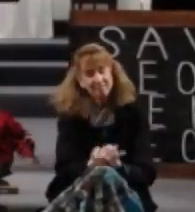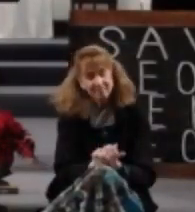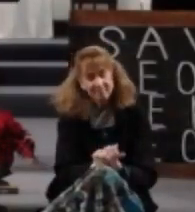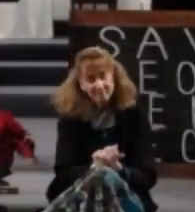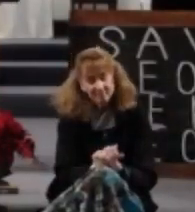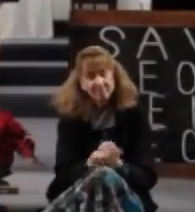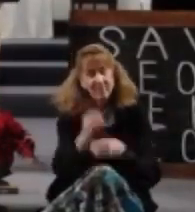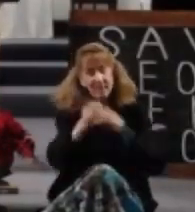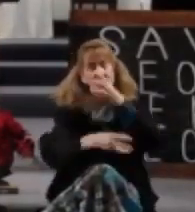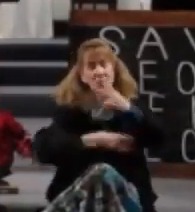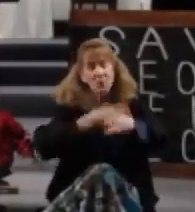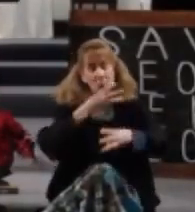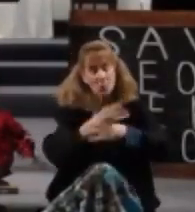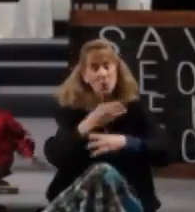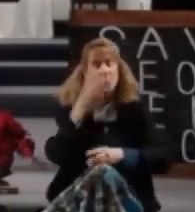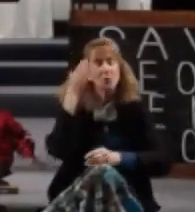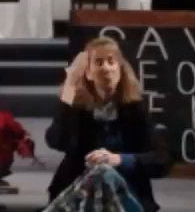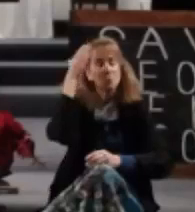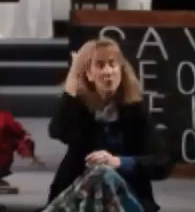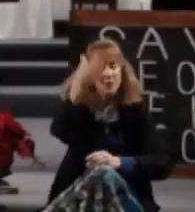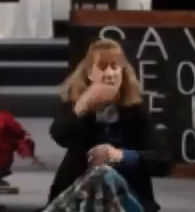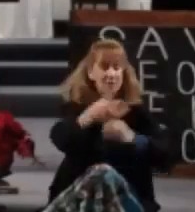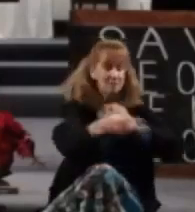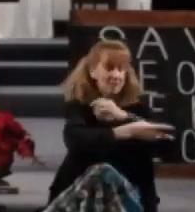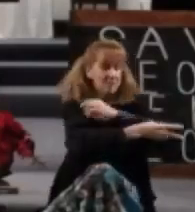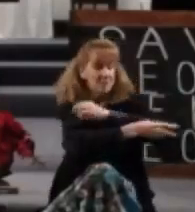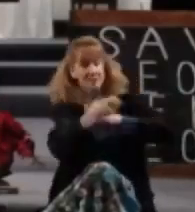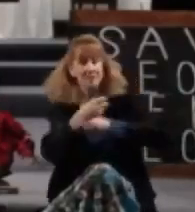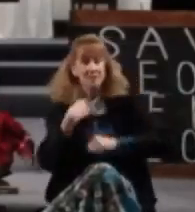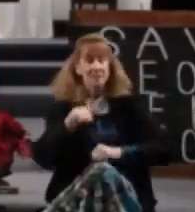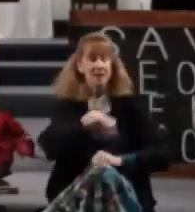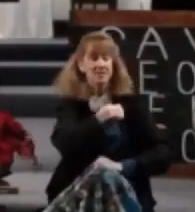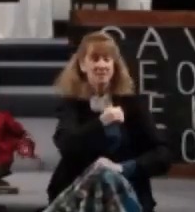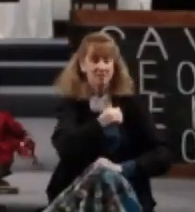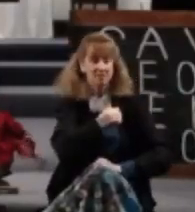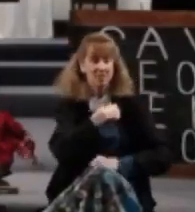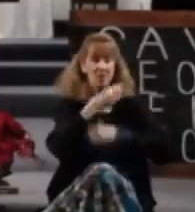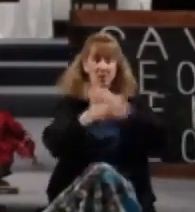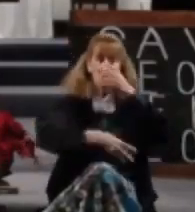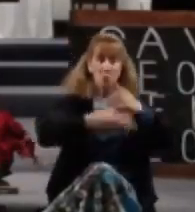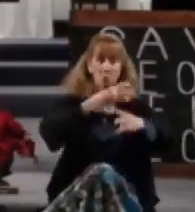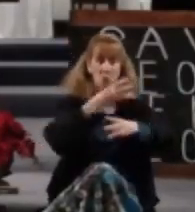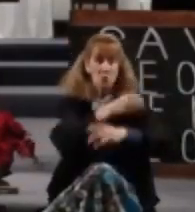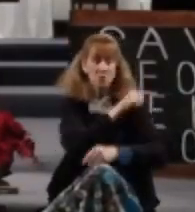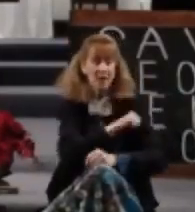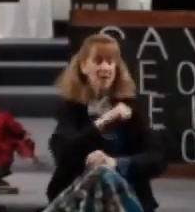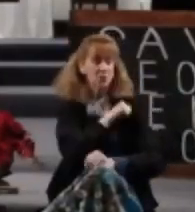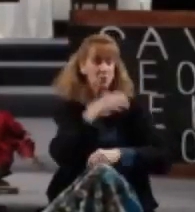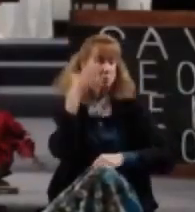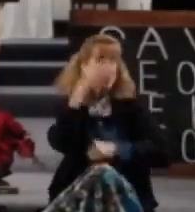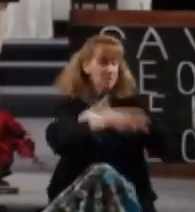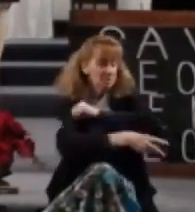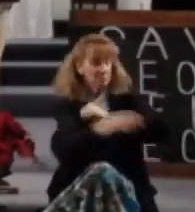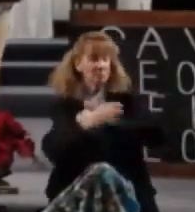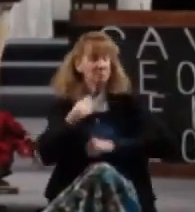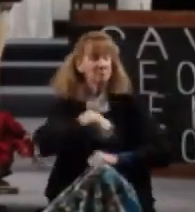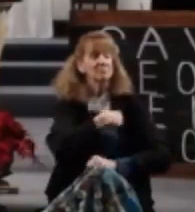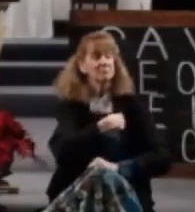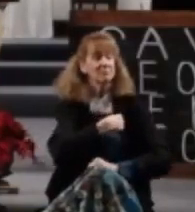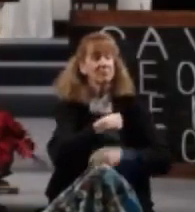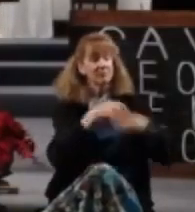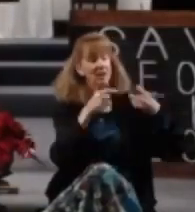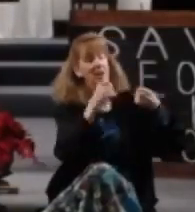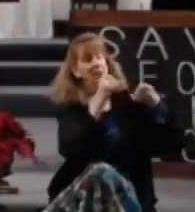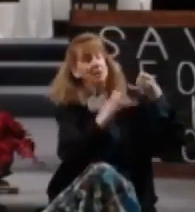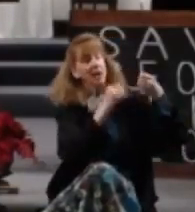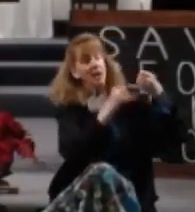the world and the attitudes of the world can slip in. The last reason I'm going to give you about the importance of seeking to